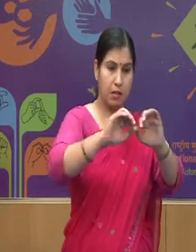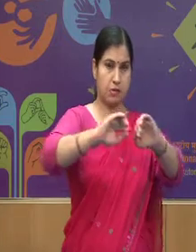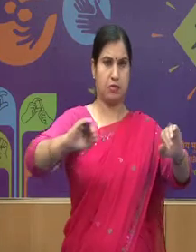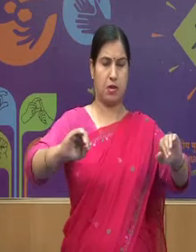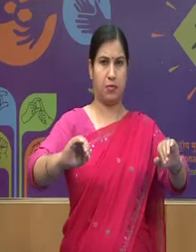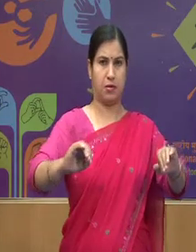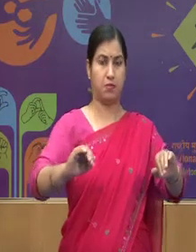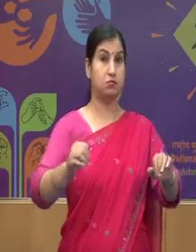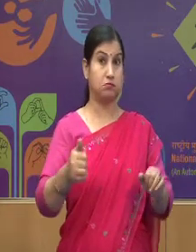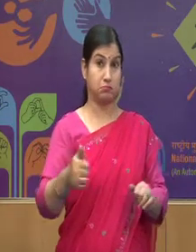to them.